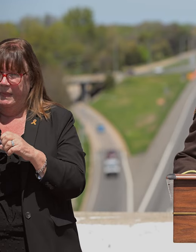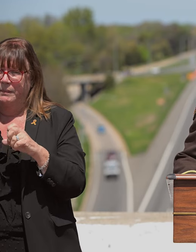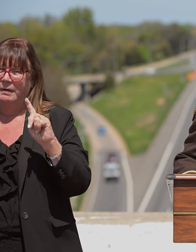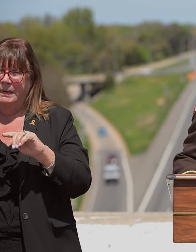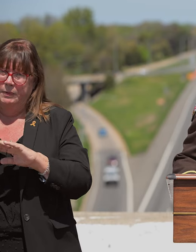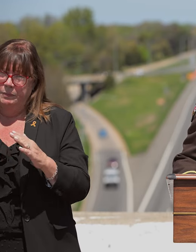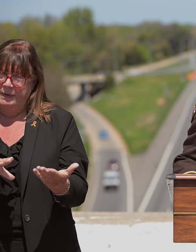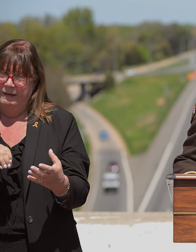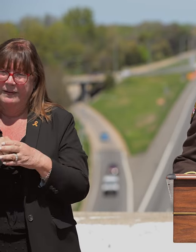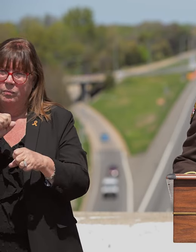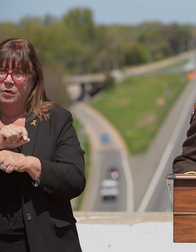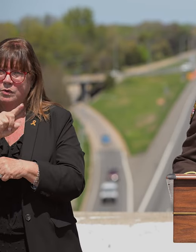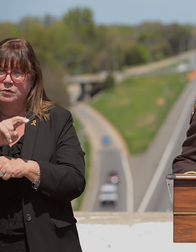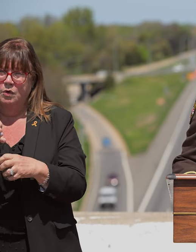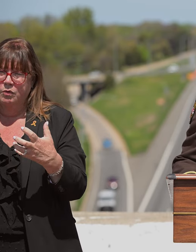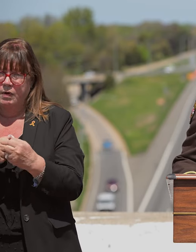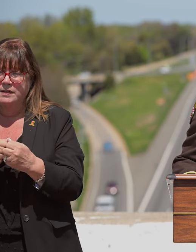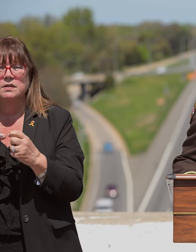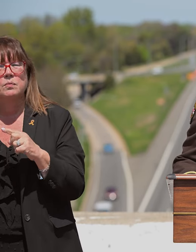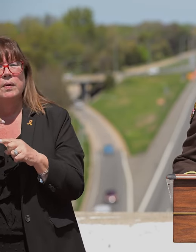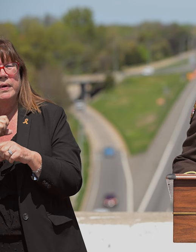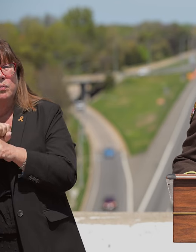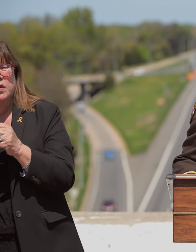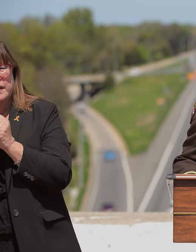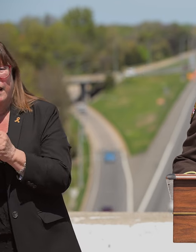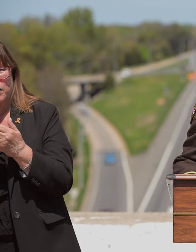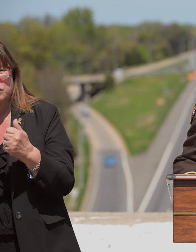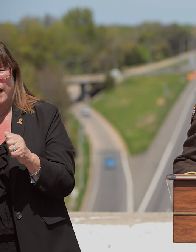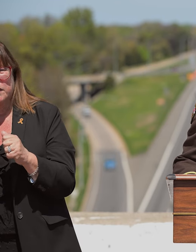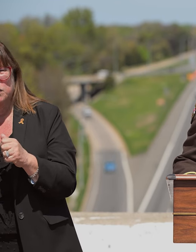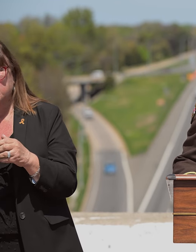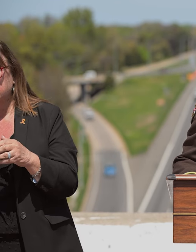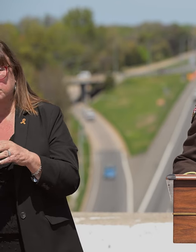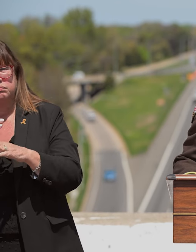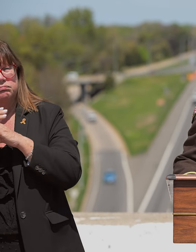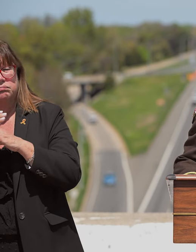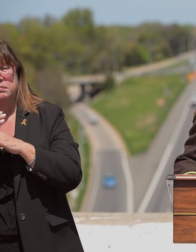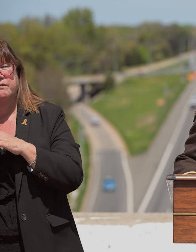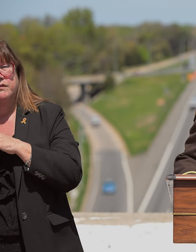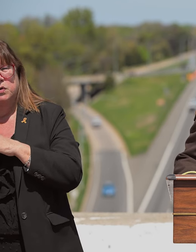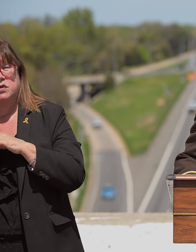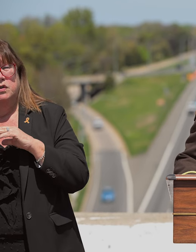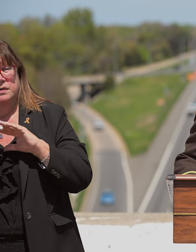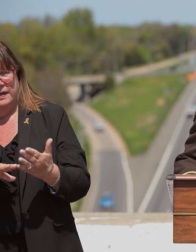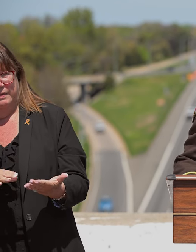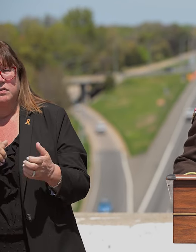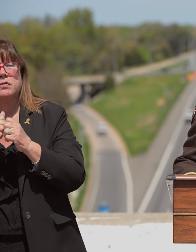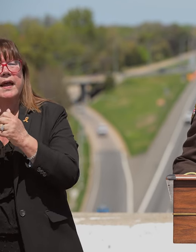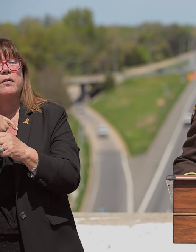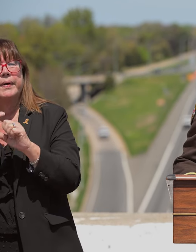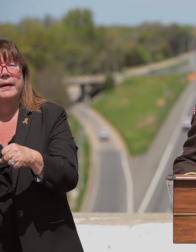zone crashes by proactively working together to eliminate future tragedies. Together, we can make a